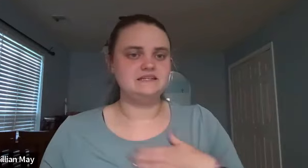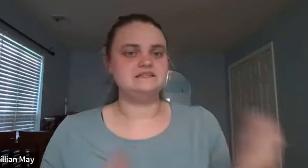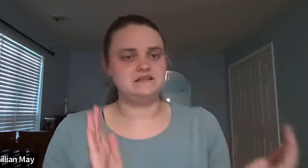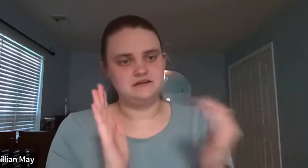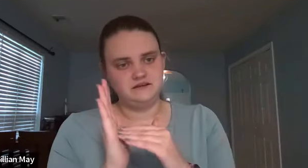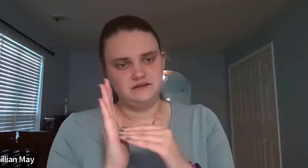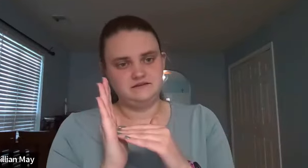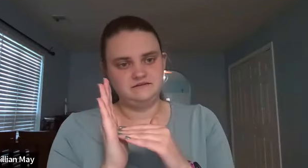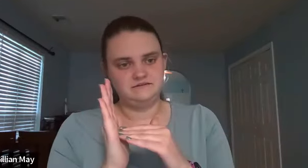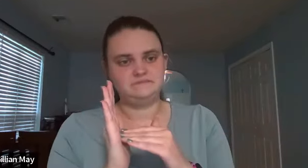Please again.